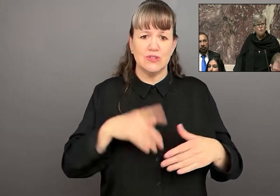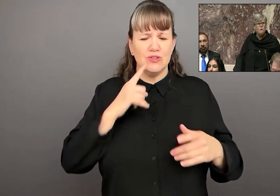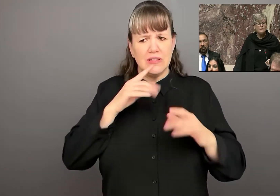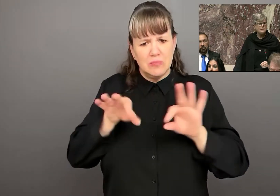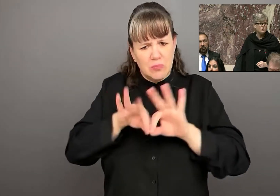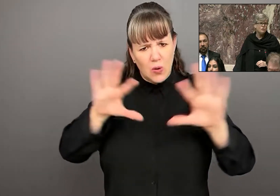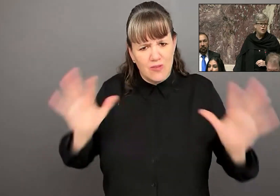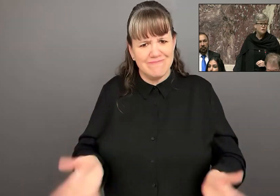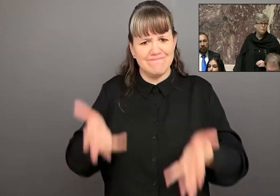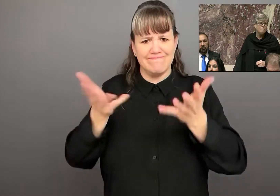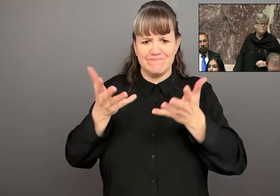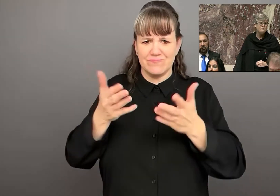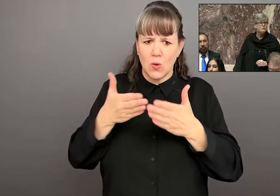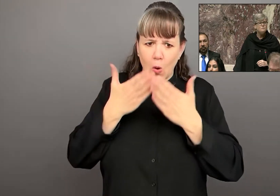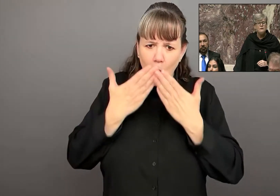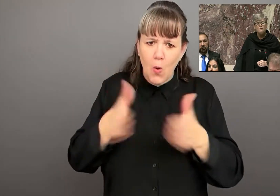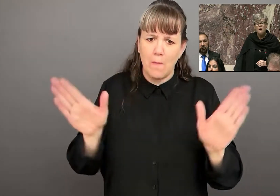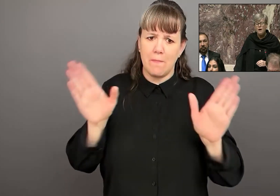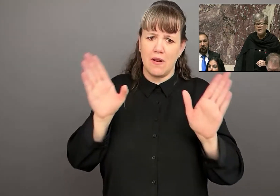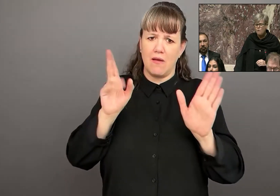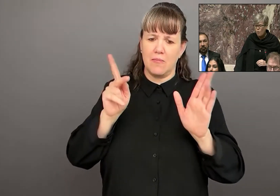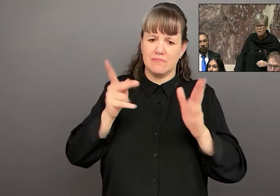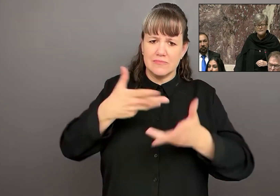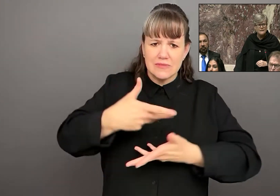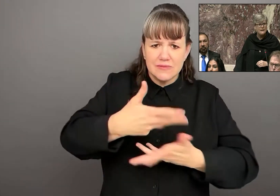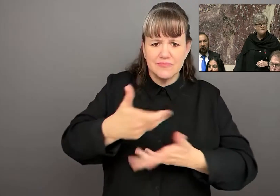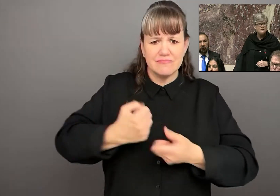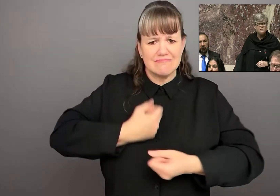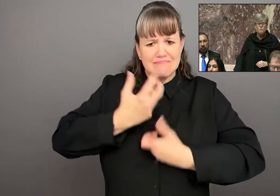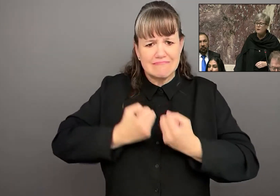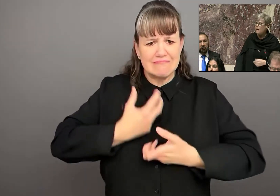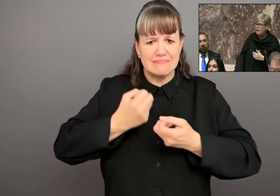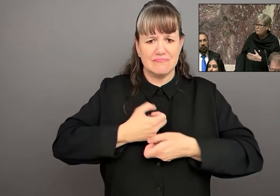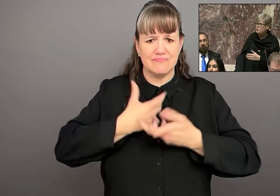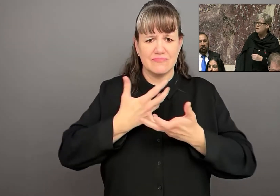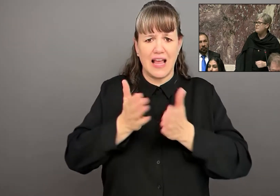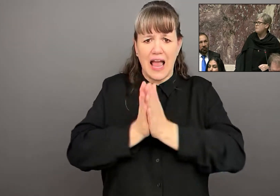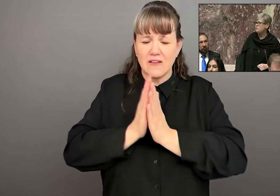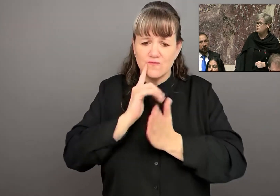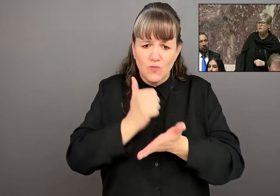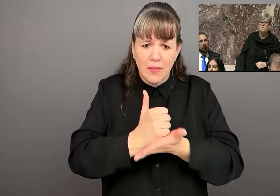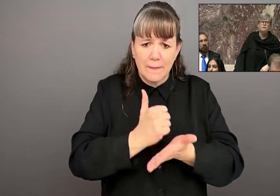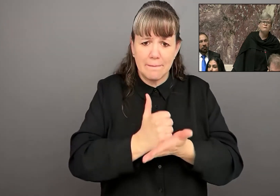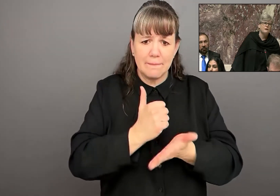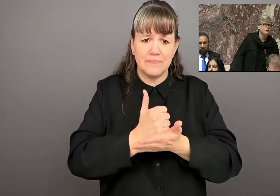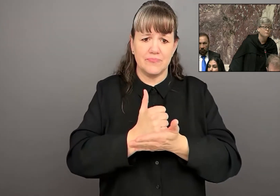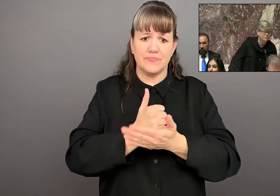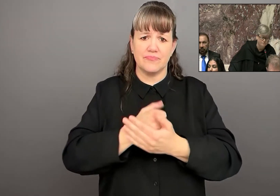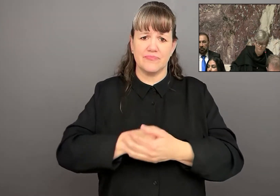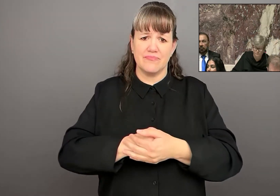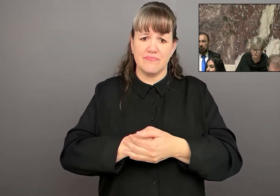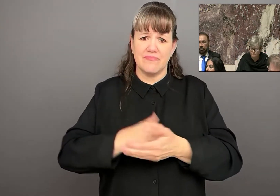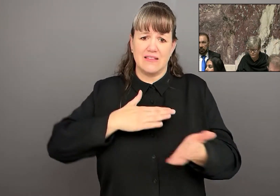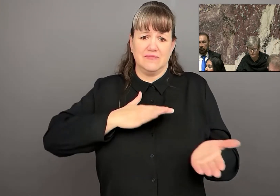from snowballing into larger problems. Mr. Speaker, I am wholly dedicated to this work. I appreciate the member's question. Thank